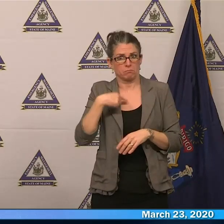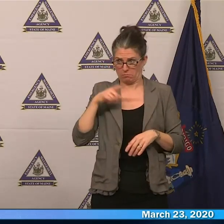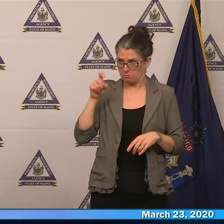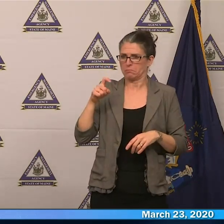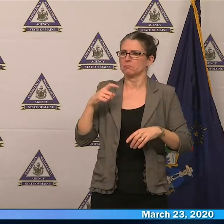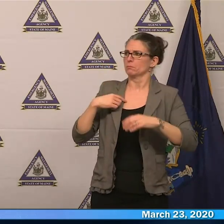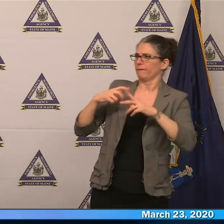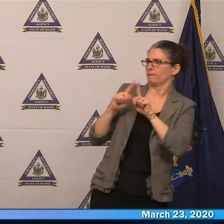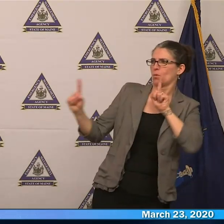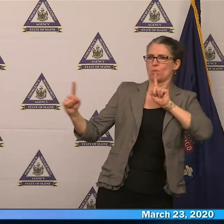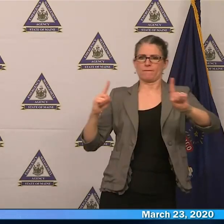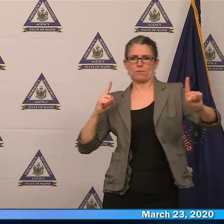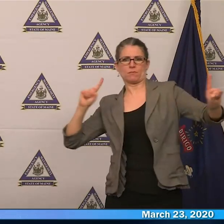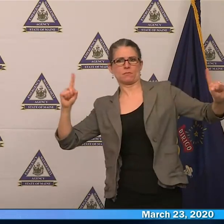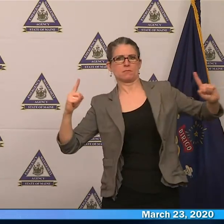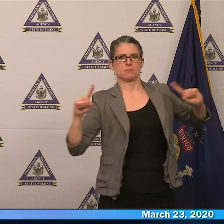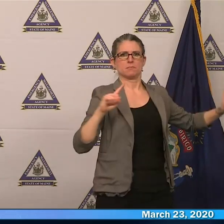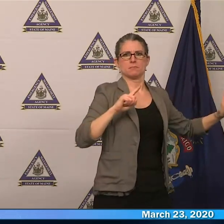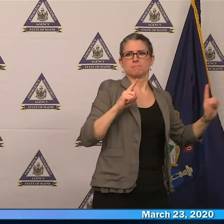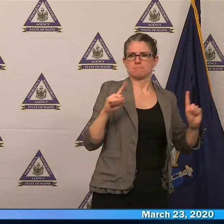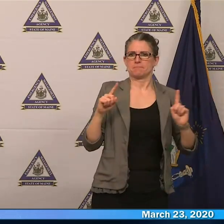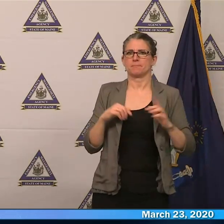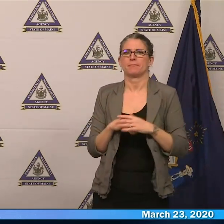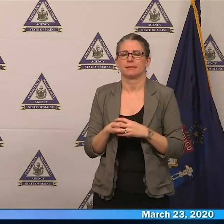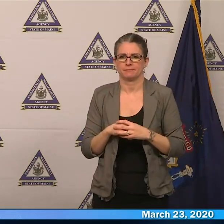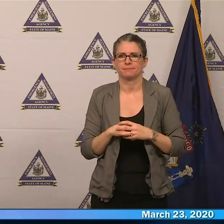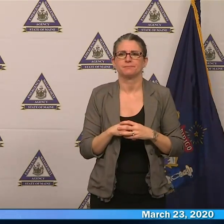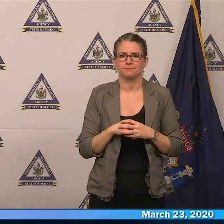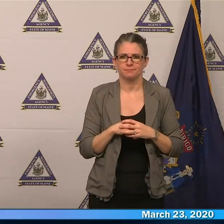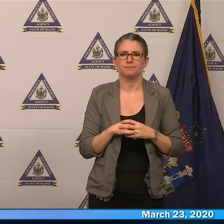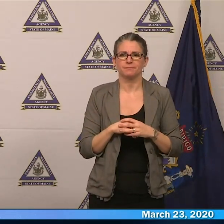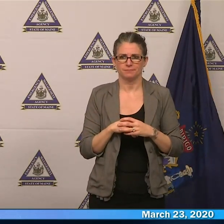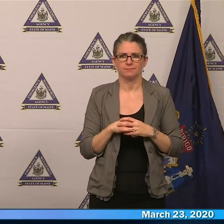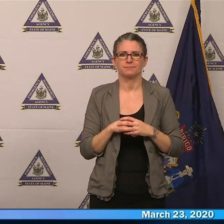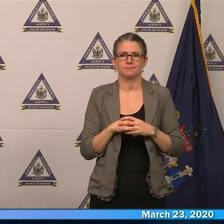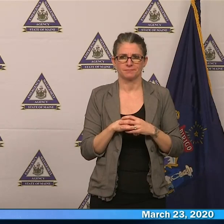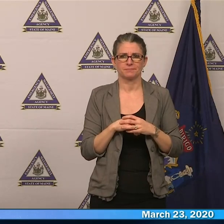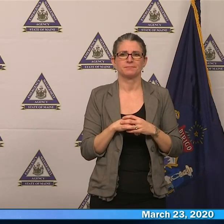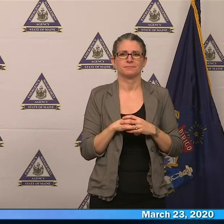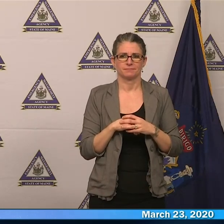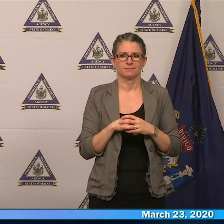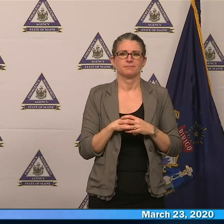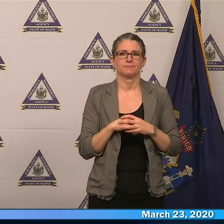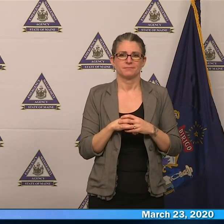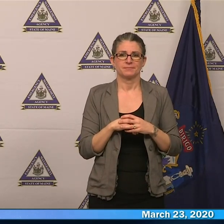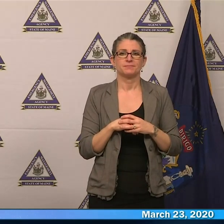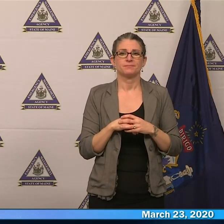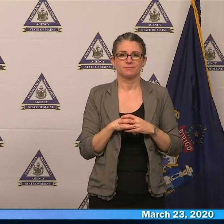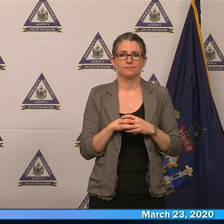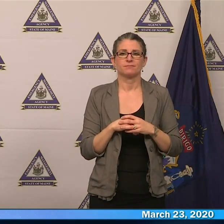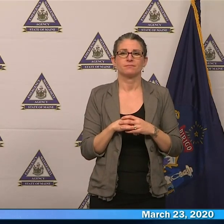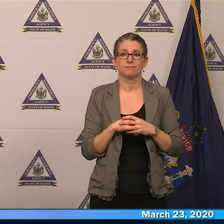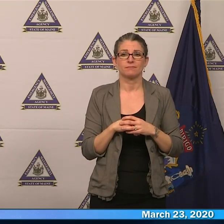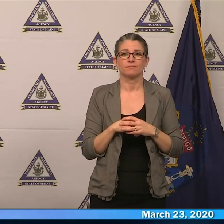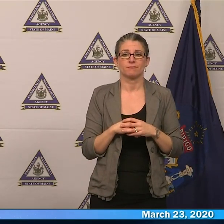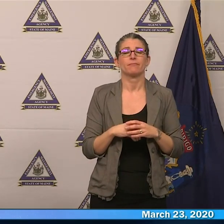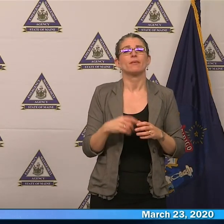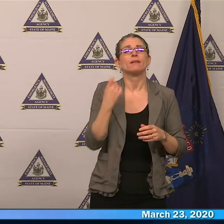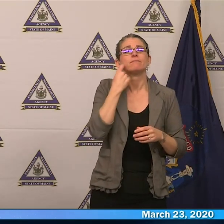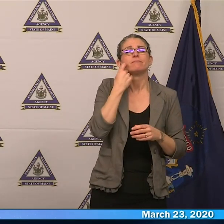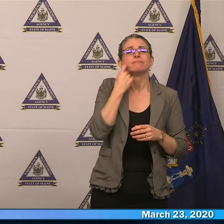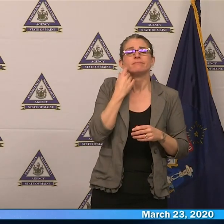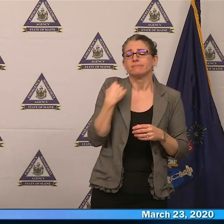safe. When we talked a week or two ago about flattening the curve, it was something of an abstract